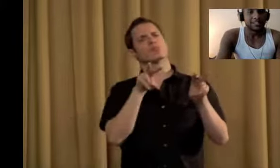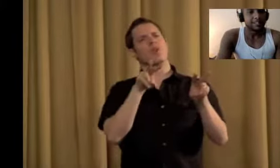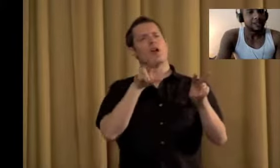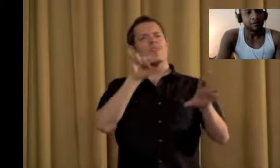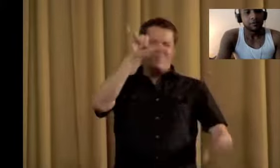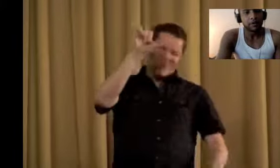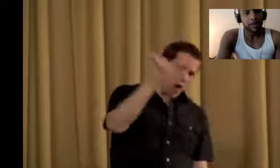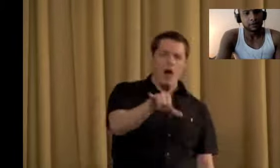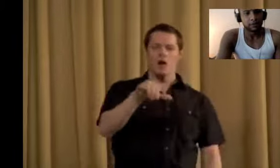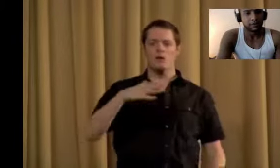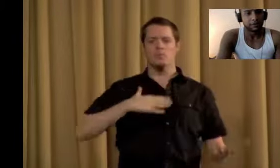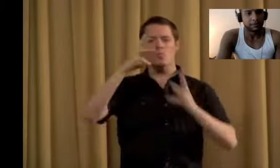never felt natural for me.